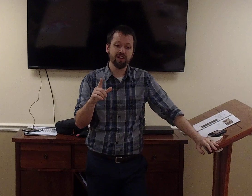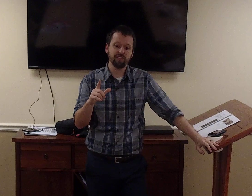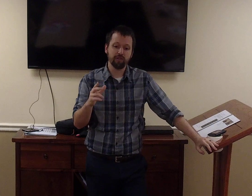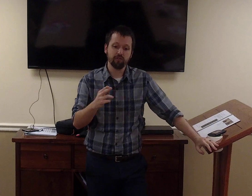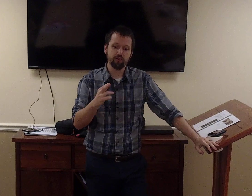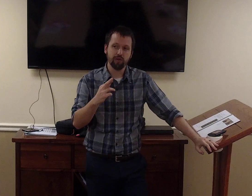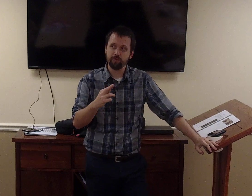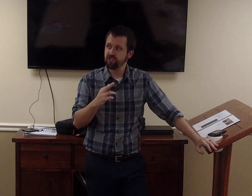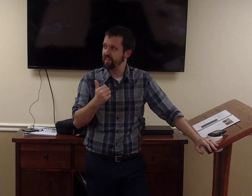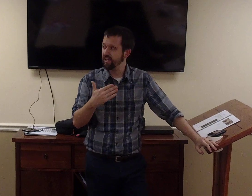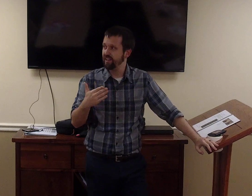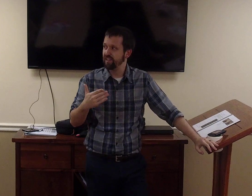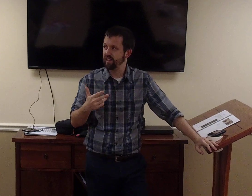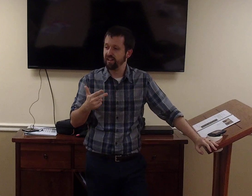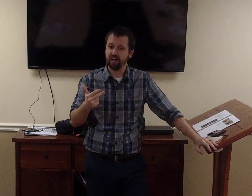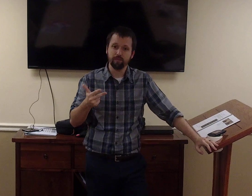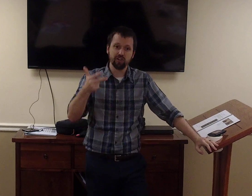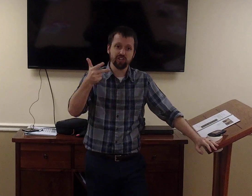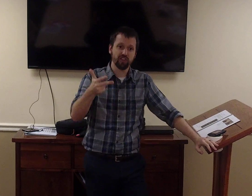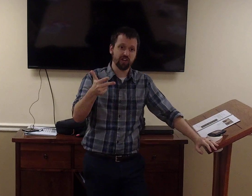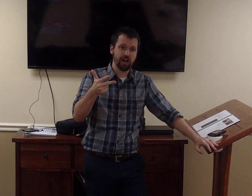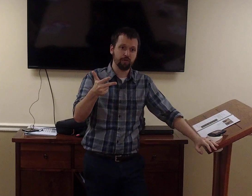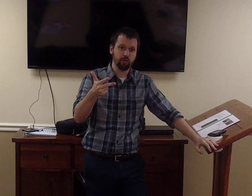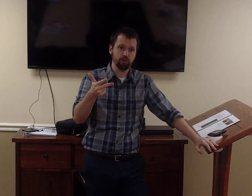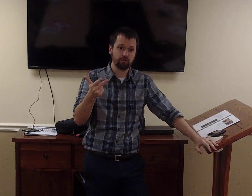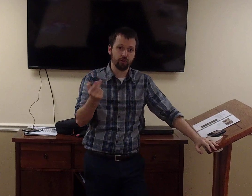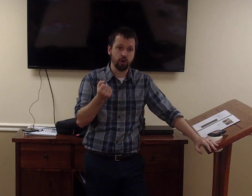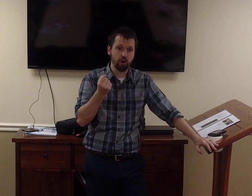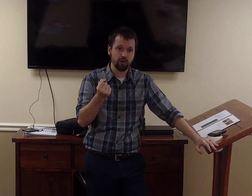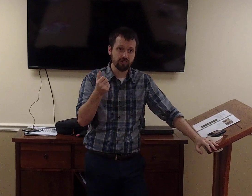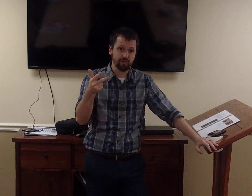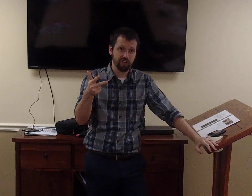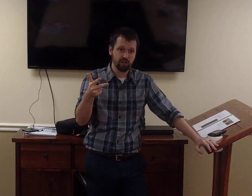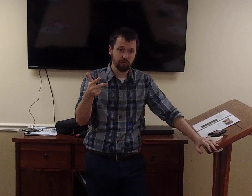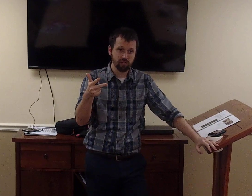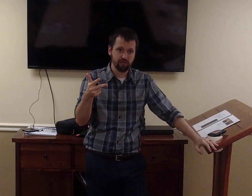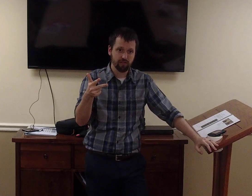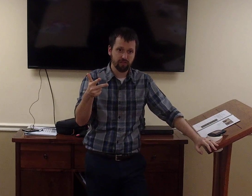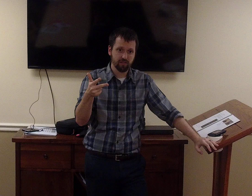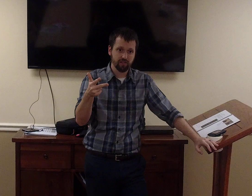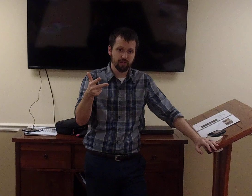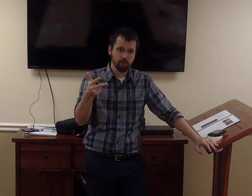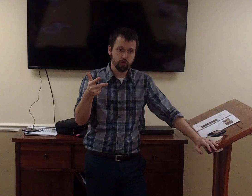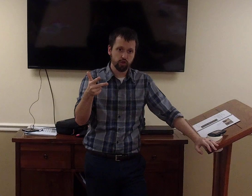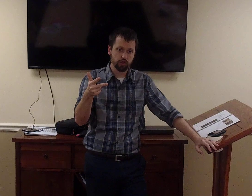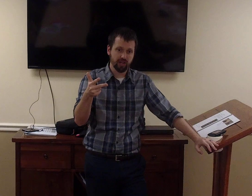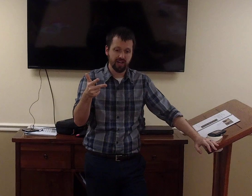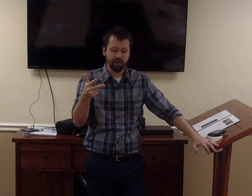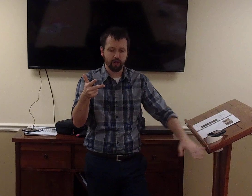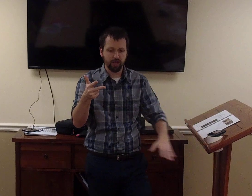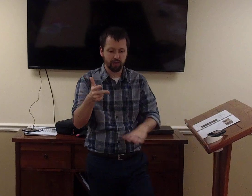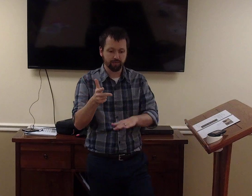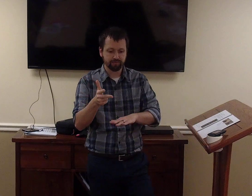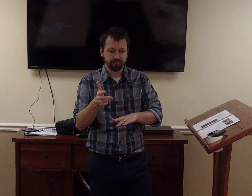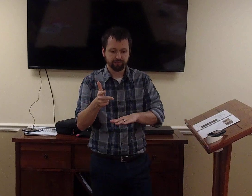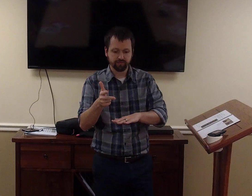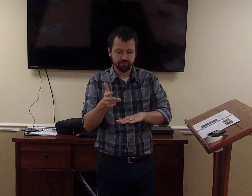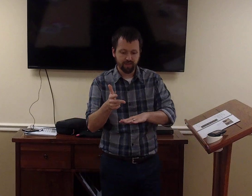classifiers can be used to represent anything. Here's another common one used for cars, vehicles. So I can have like, you